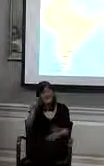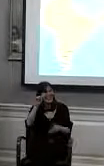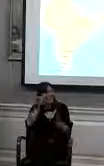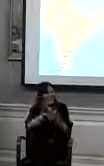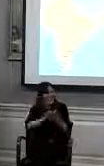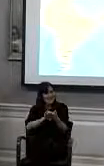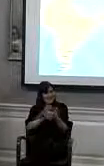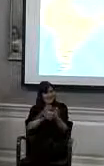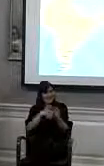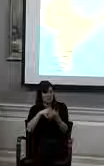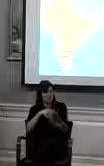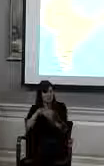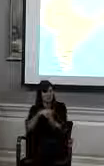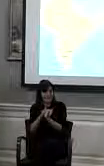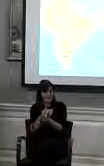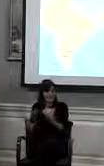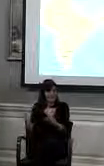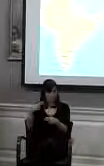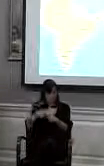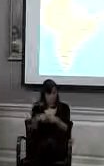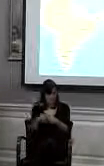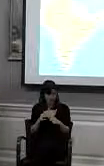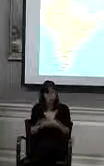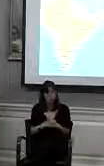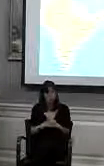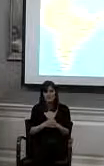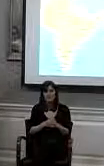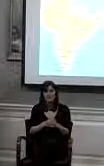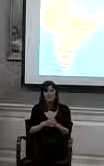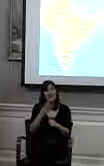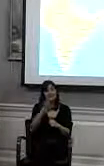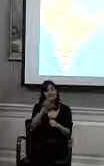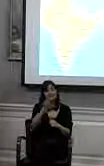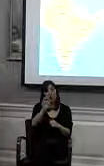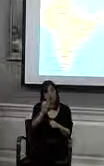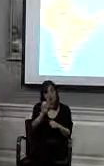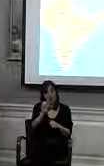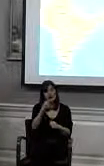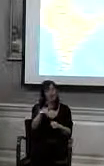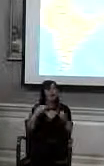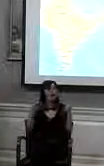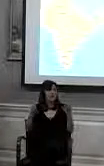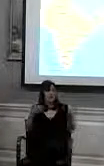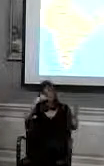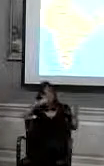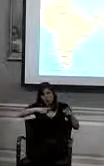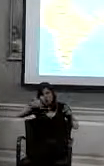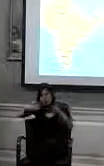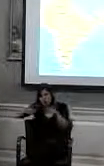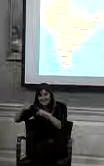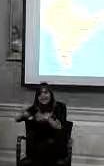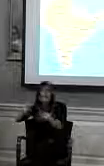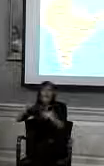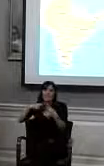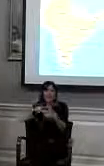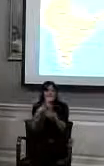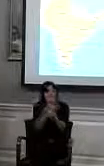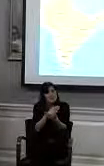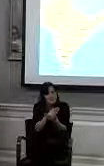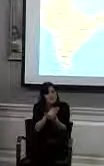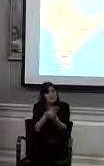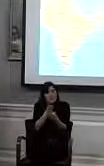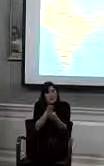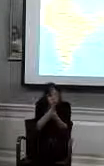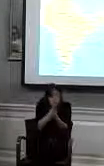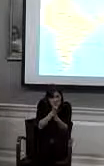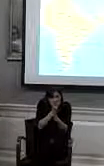mentioned. While there are many variants of human rights education, there's broad agreement about certain core components of human rights education. First,